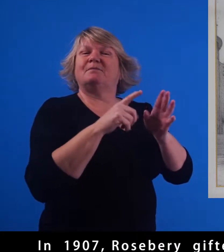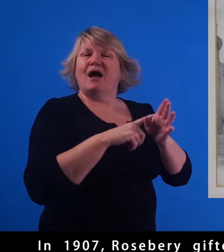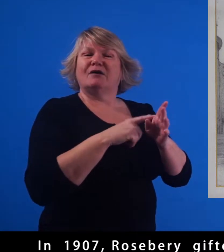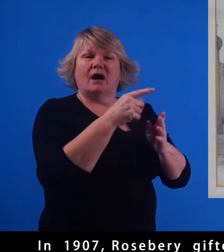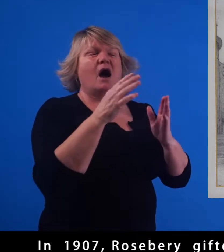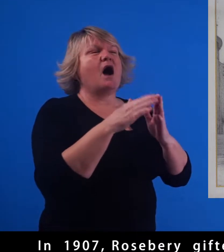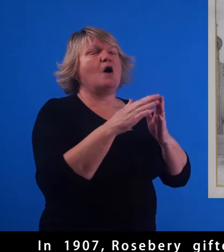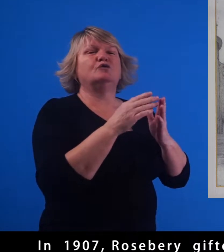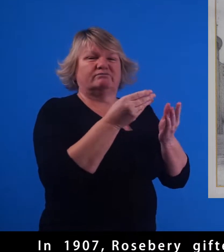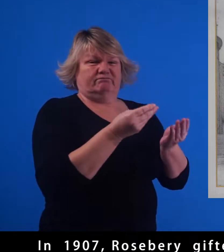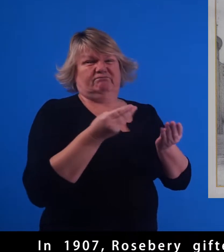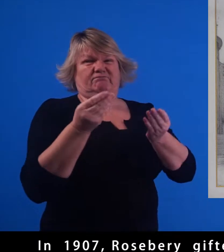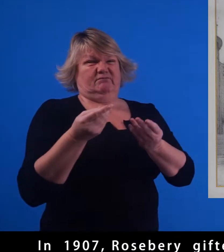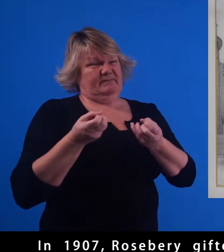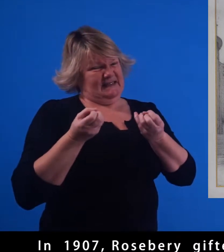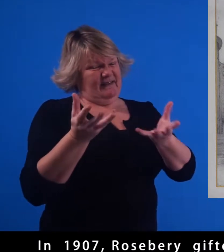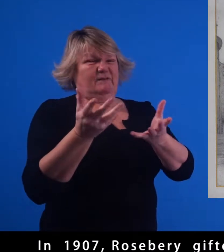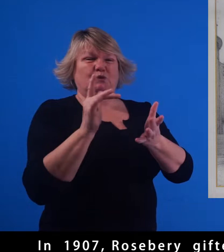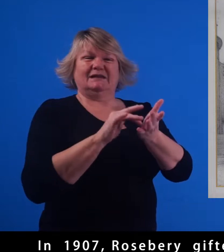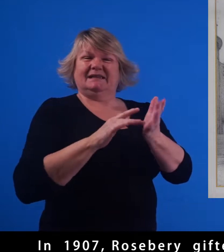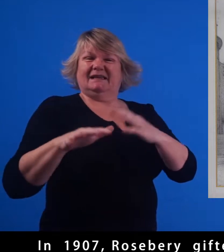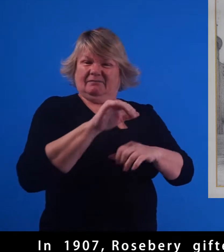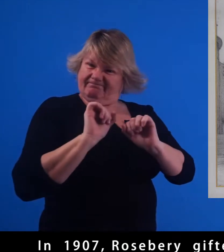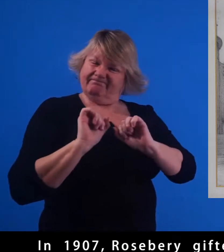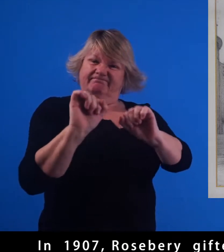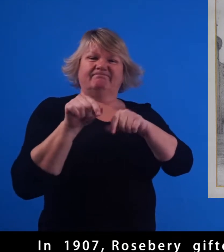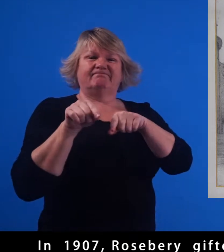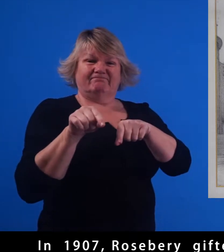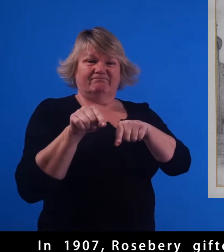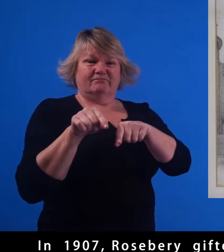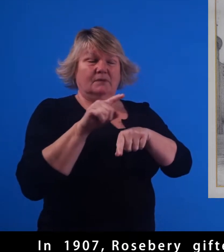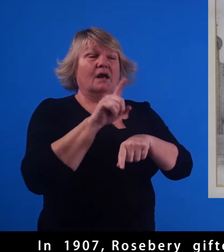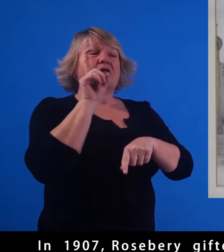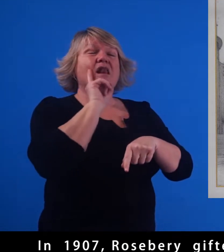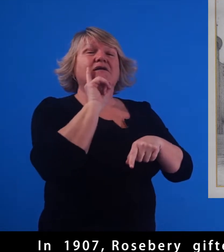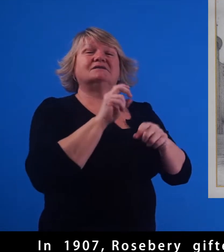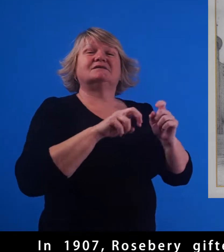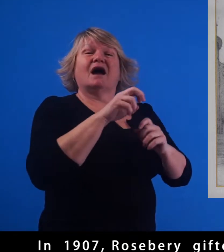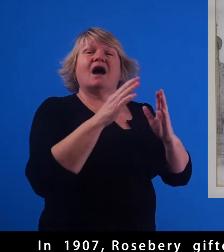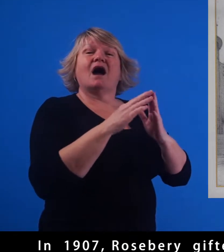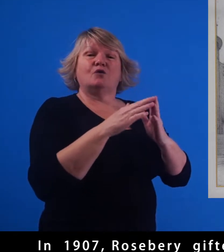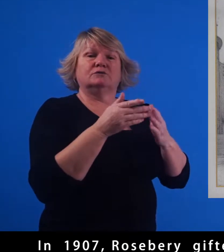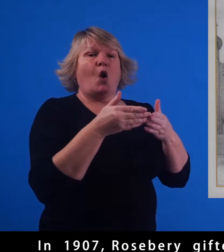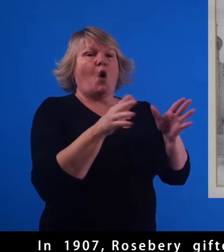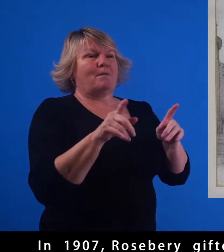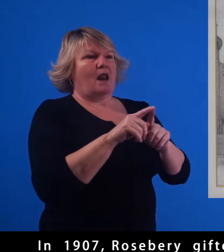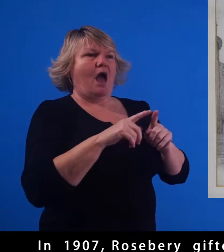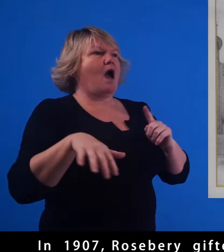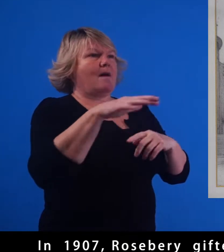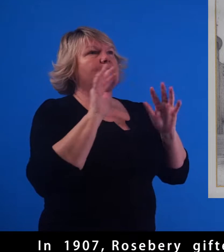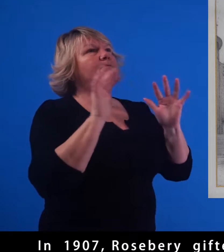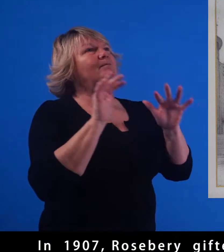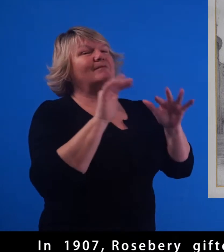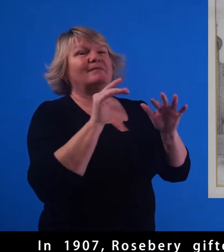In 1907, Rosebery gifted the house to the city, and Lady Stair's house opened as a municipal